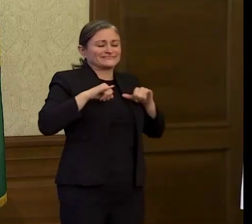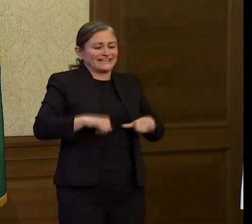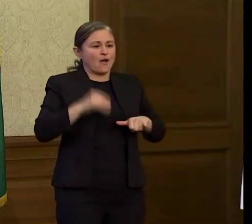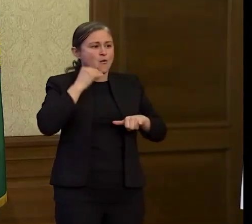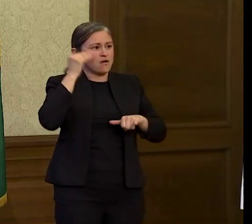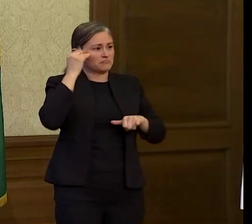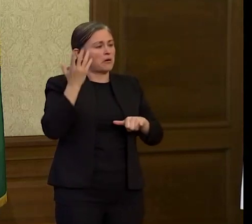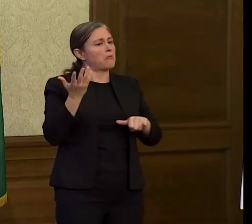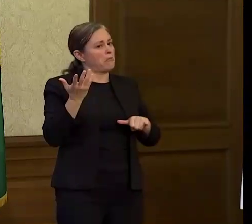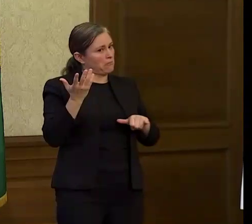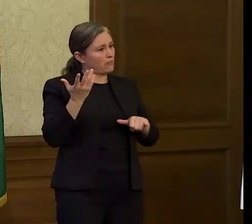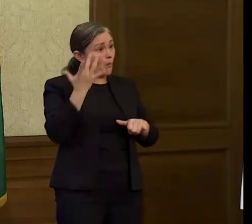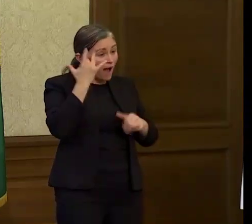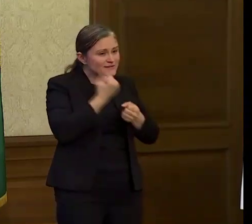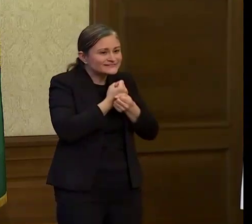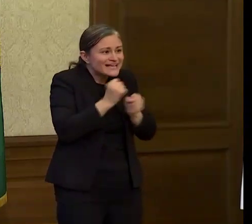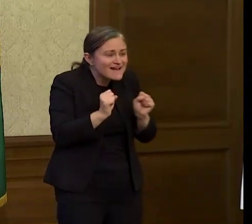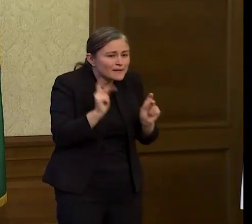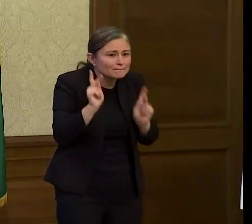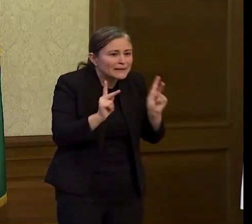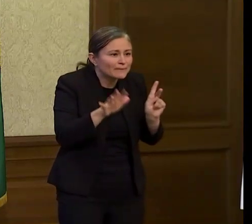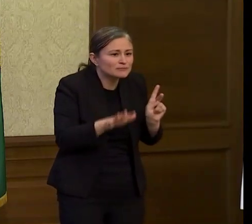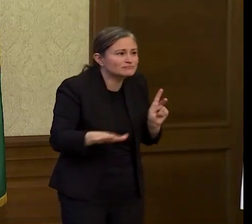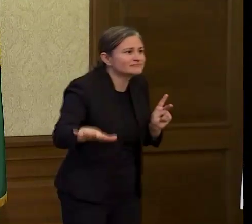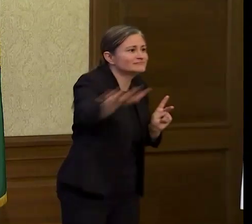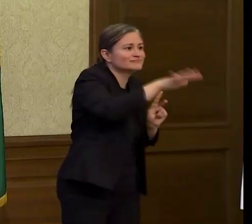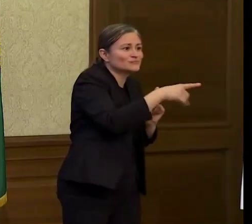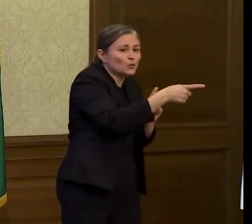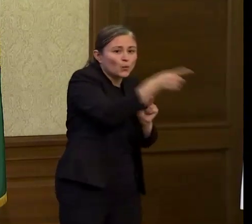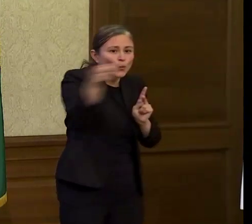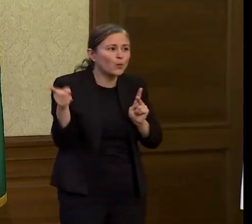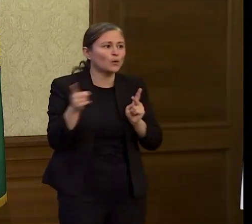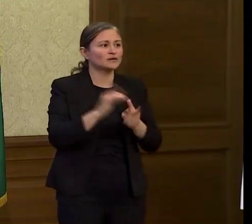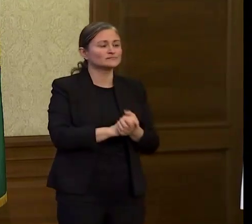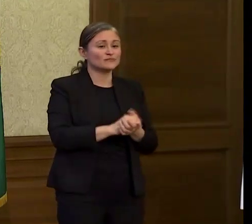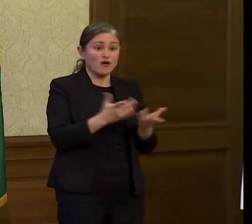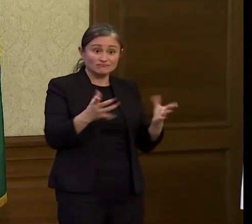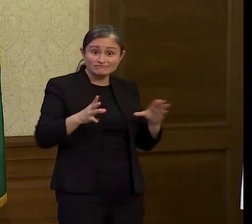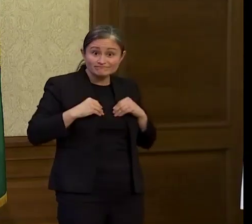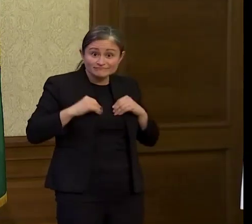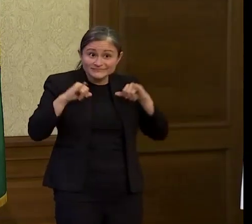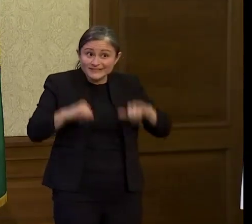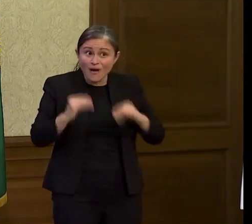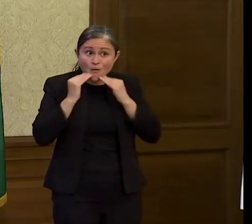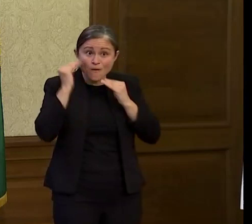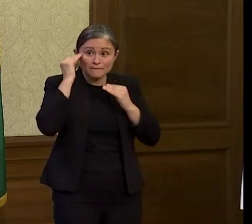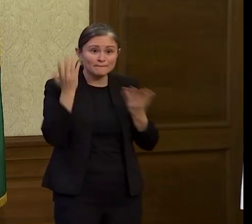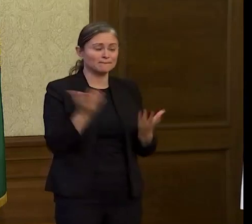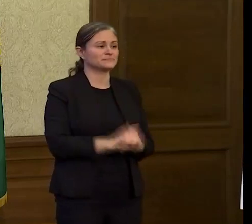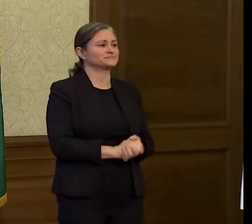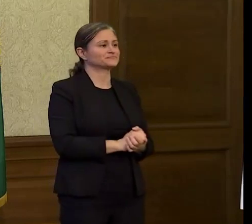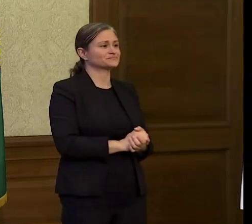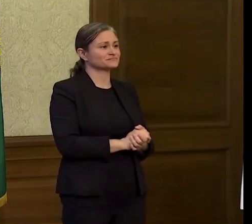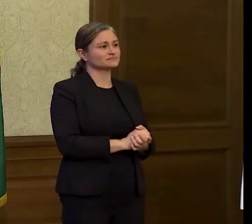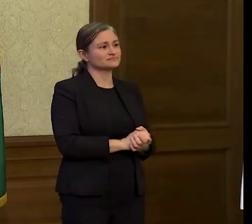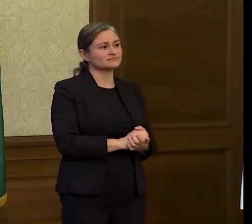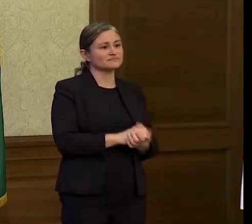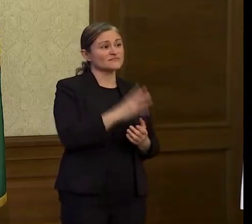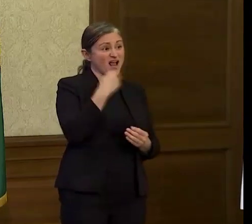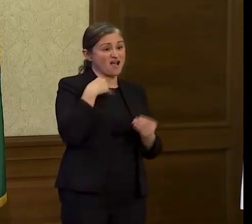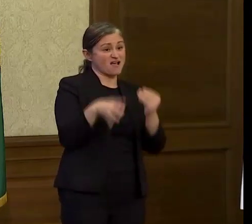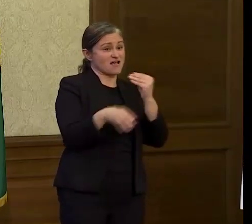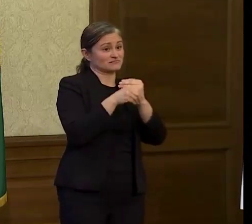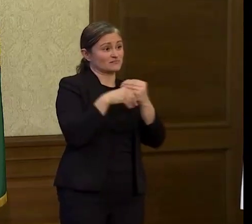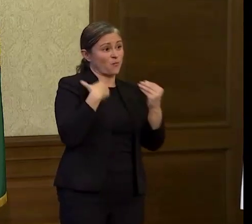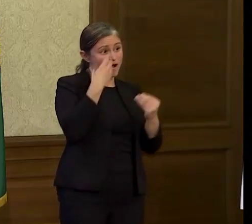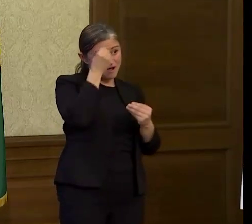to take some of these measures. That's fundamentally the reason. Now, the other thing I will say is it's working. Look, the